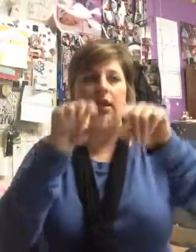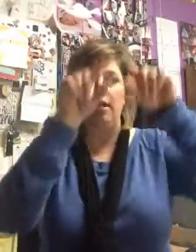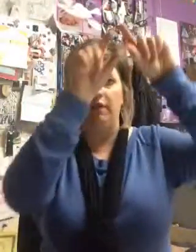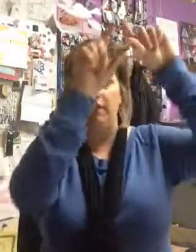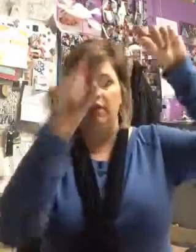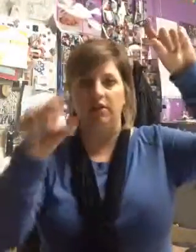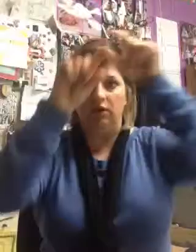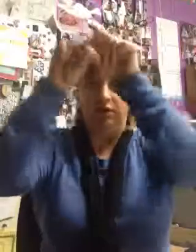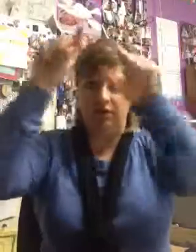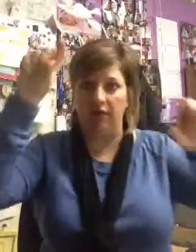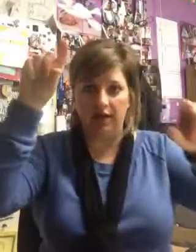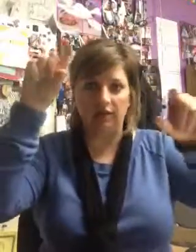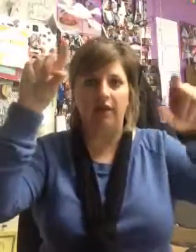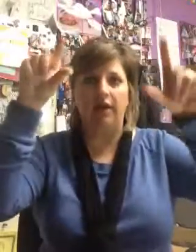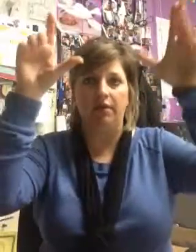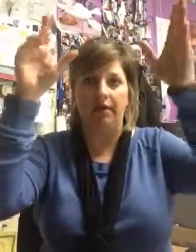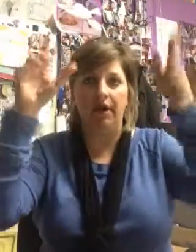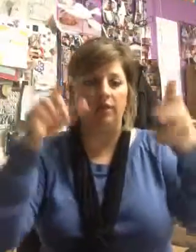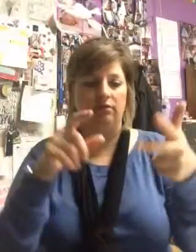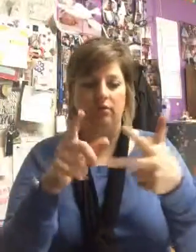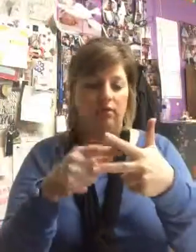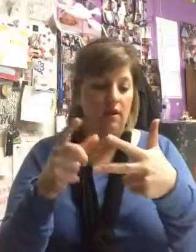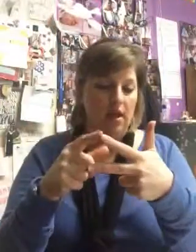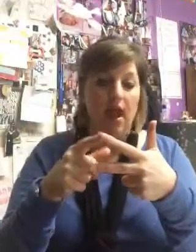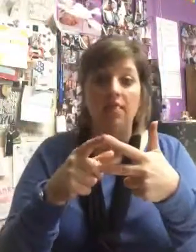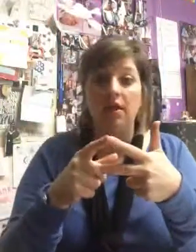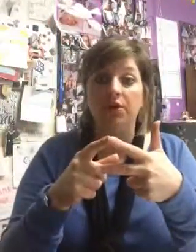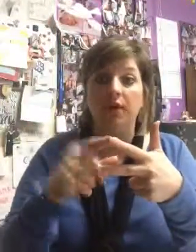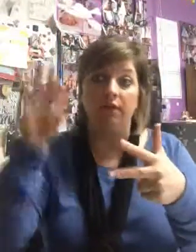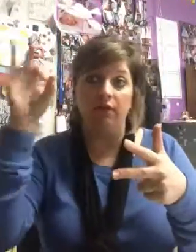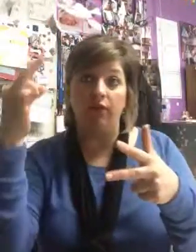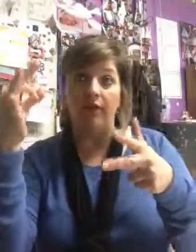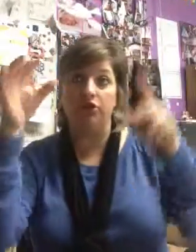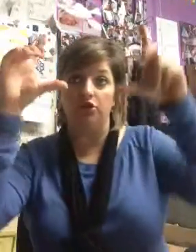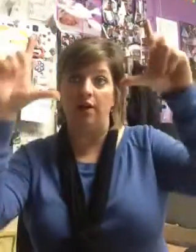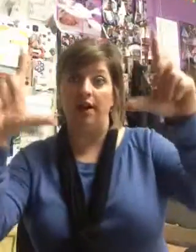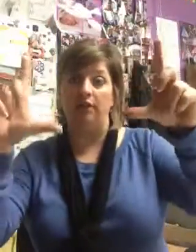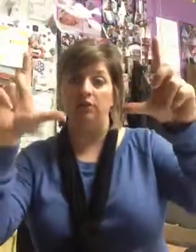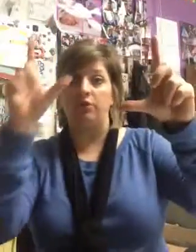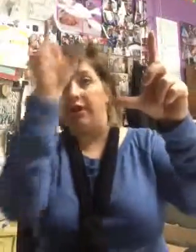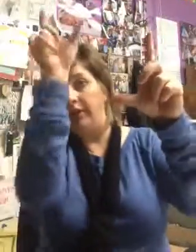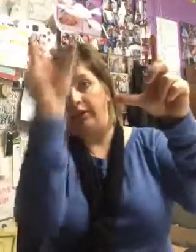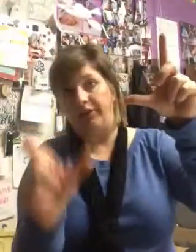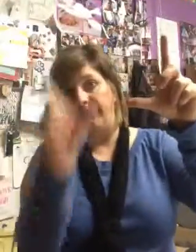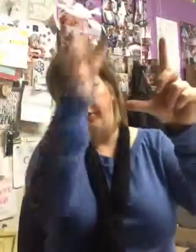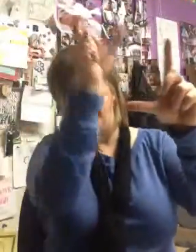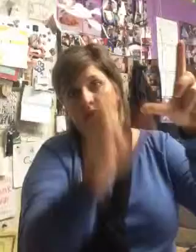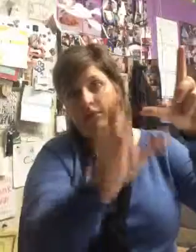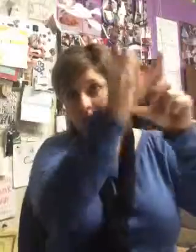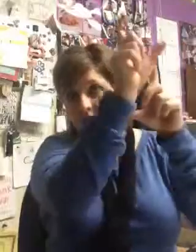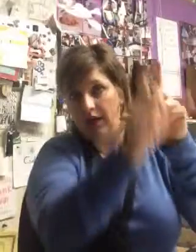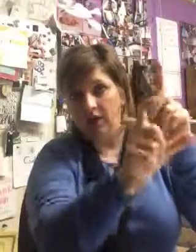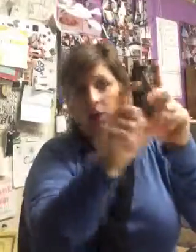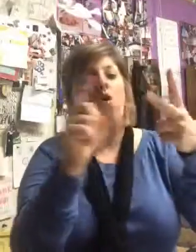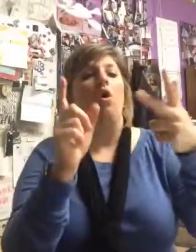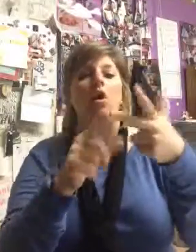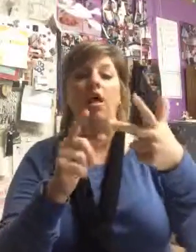kind of give a descriptive classifier with that. And then you have the French tricolor. Okay? And